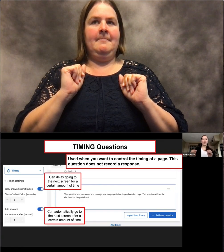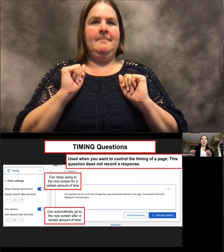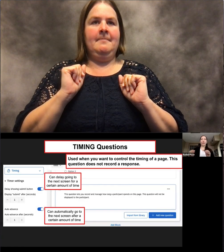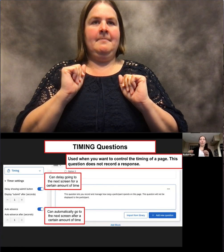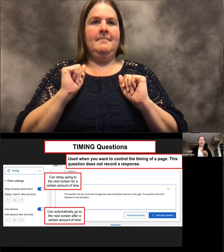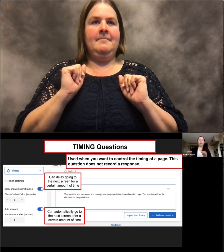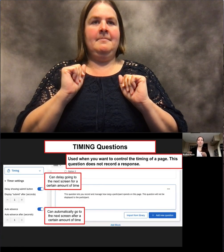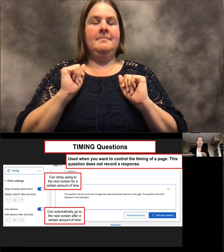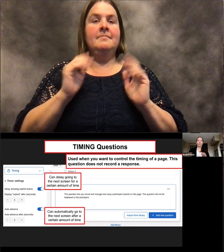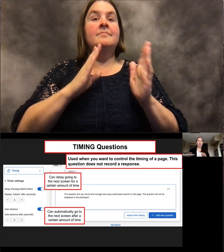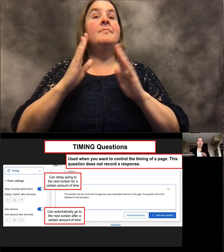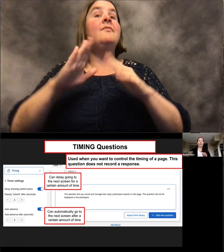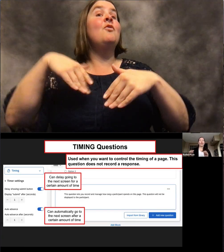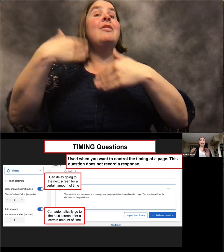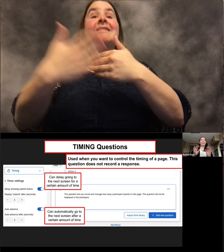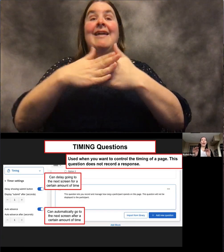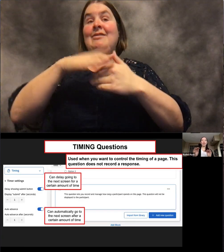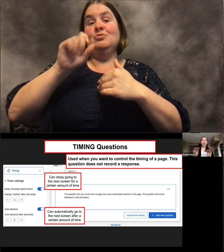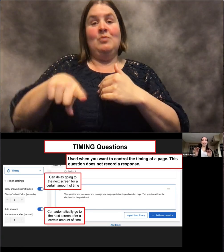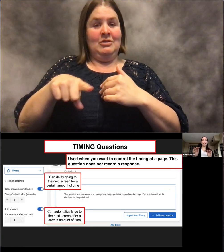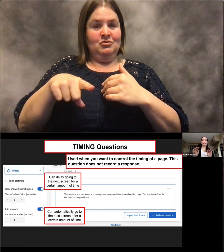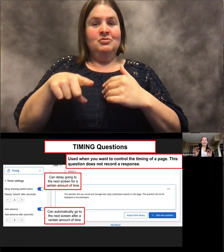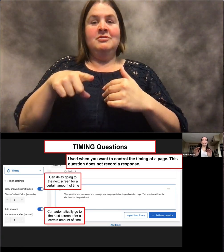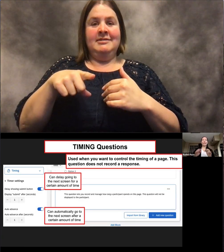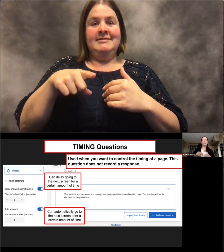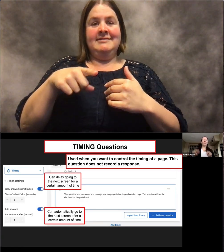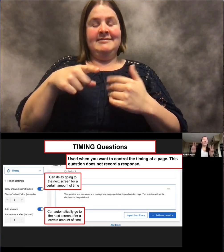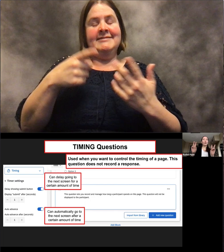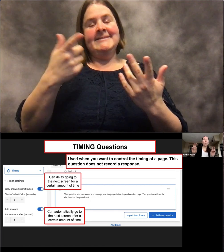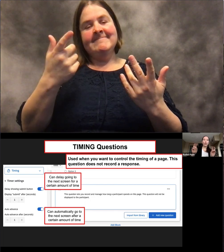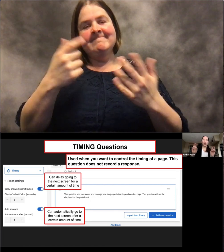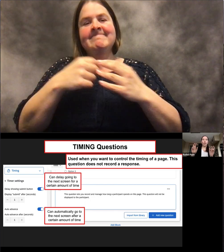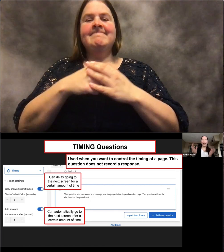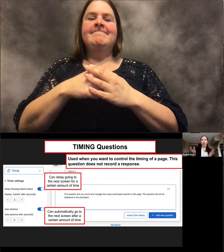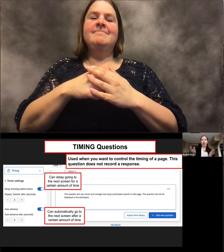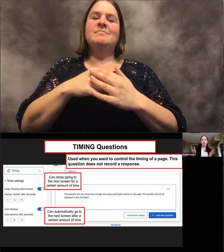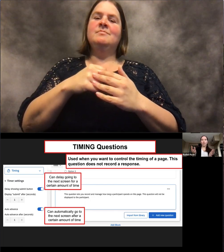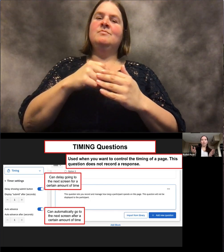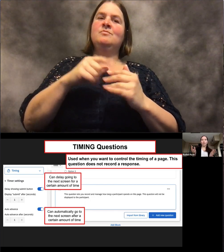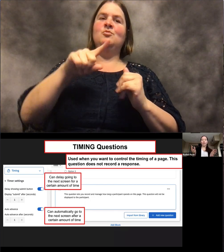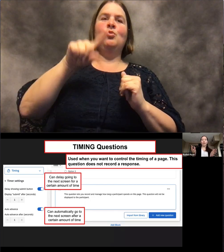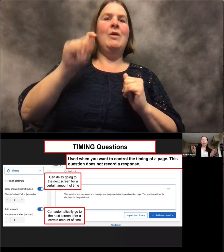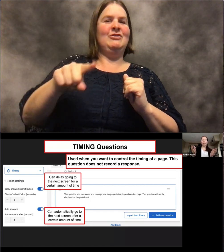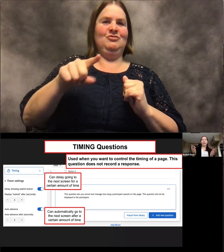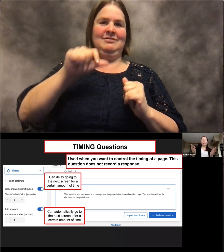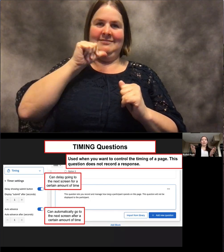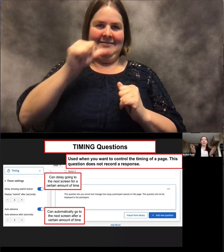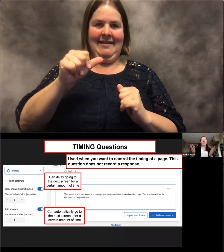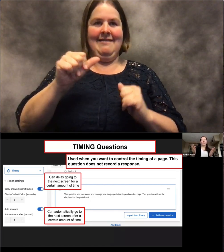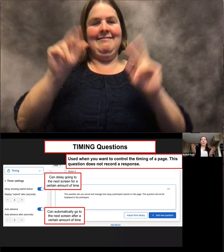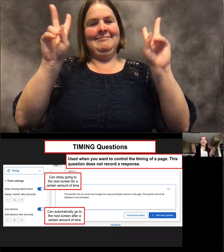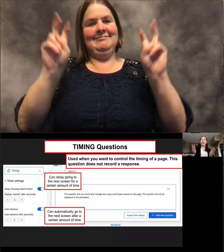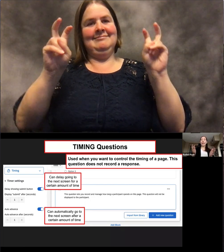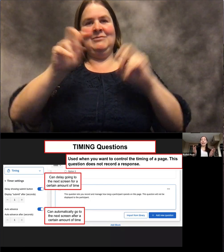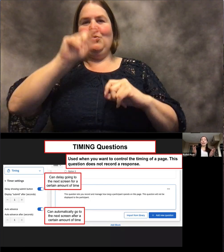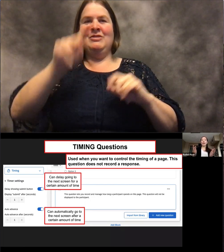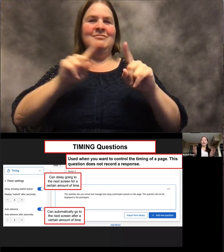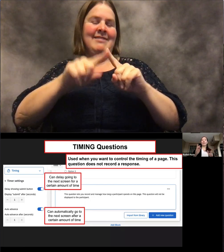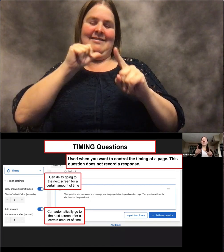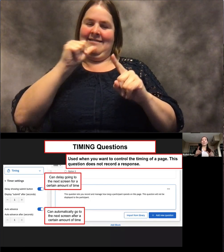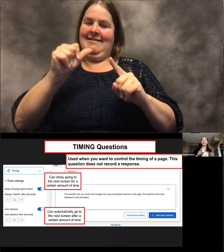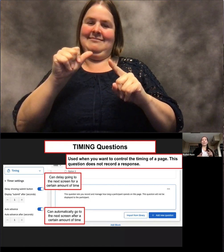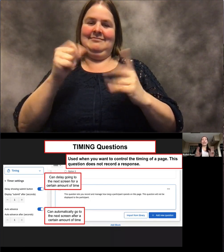For this next question, it's actually not really a question at all. So